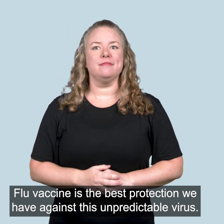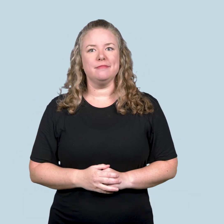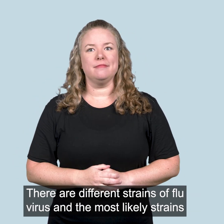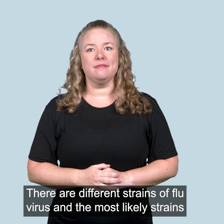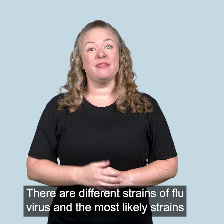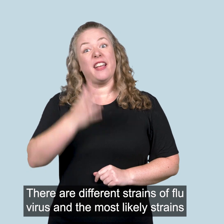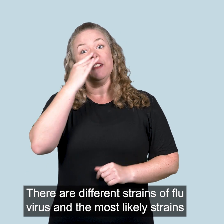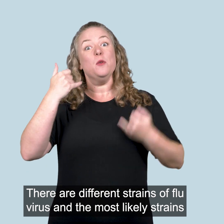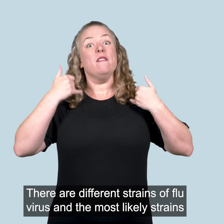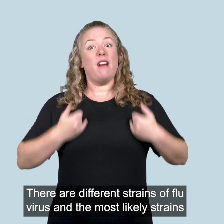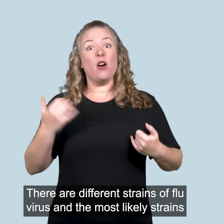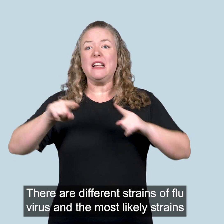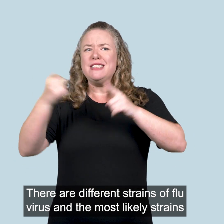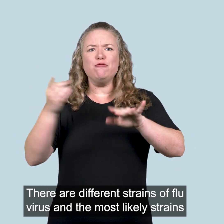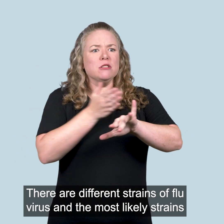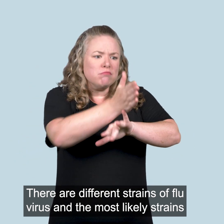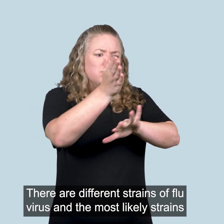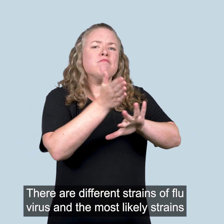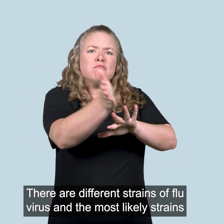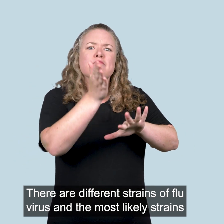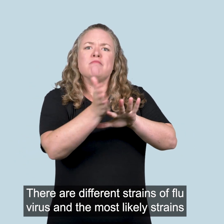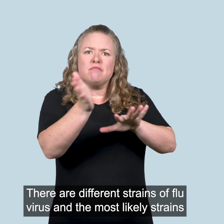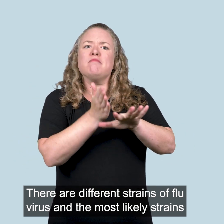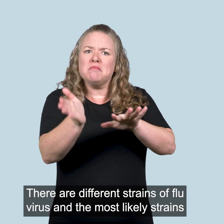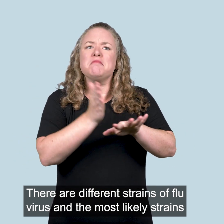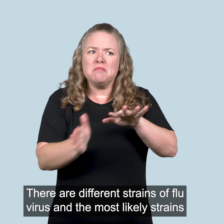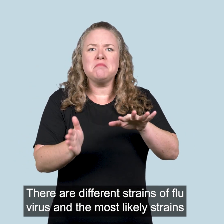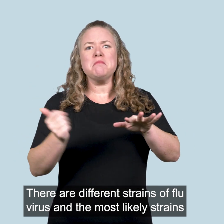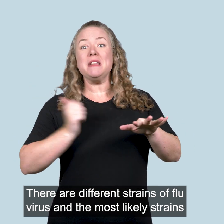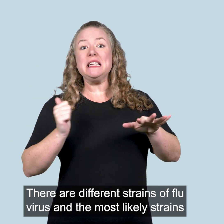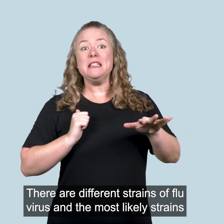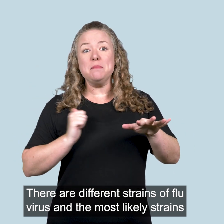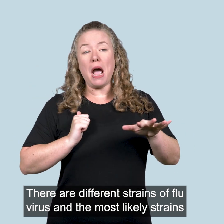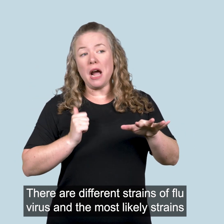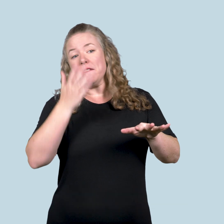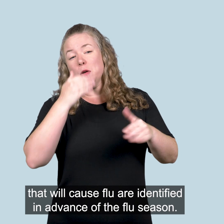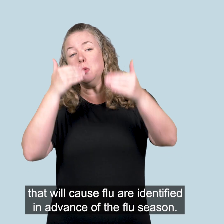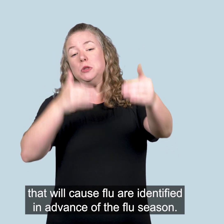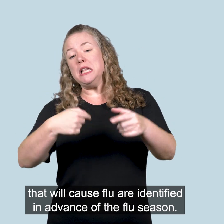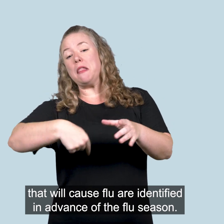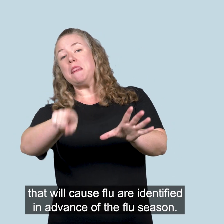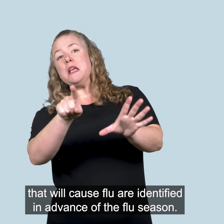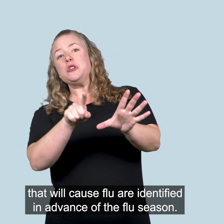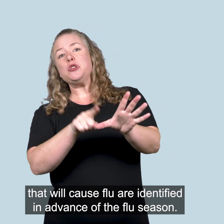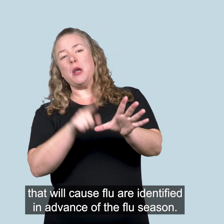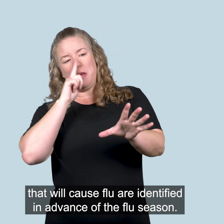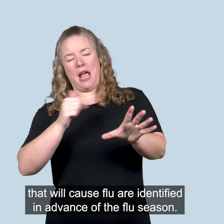There are different strains of flu virus, and the most likely strains that will cause flu are identified